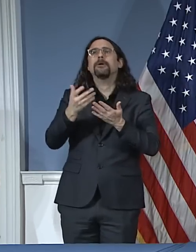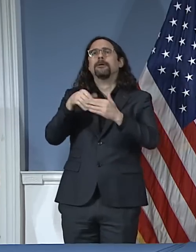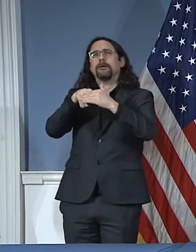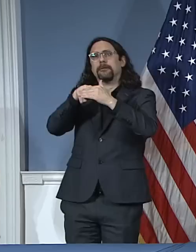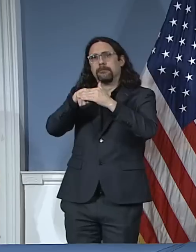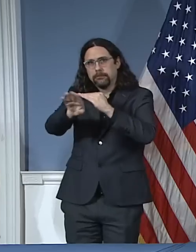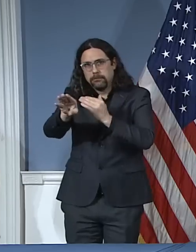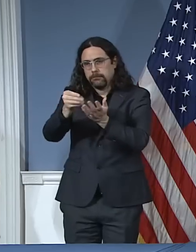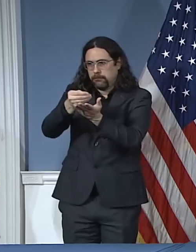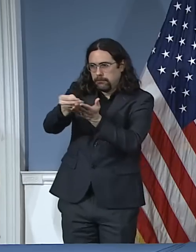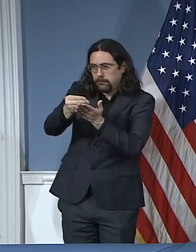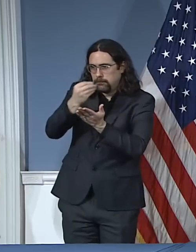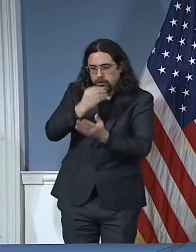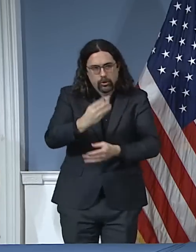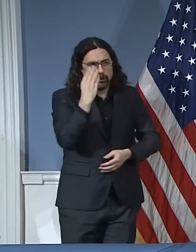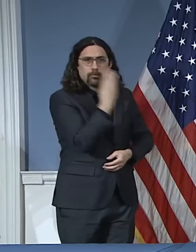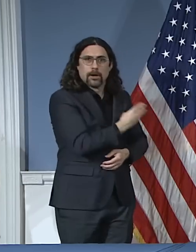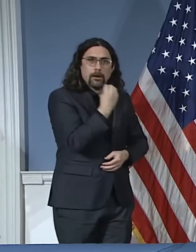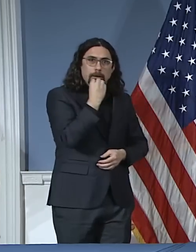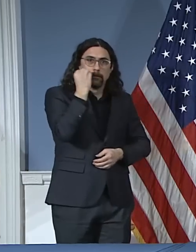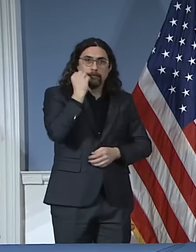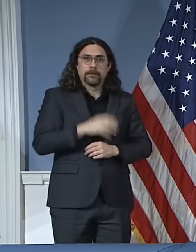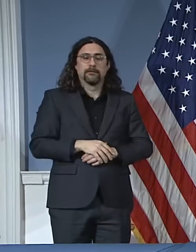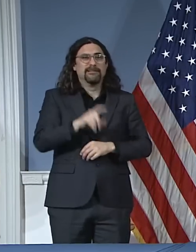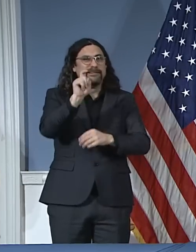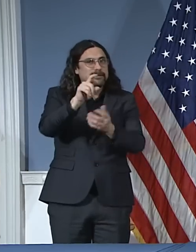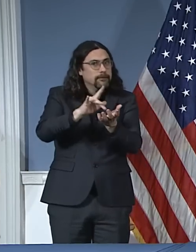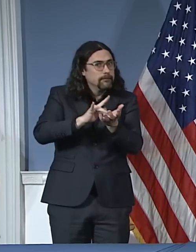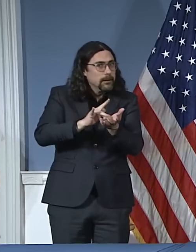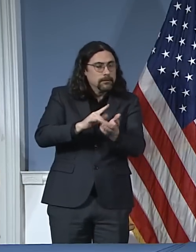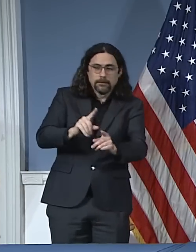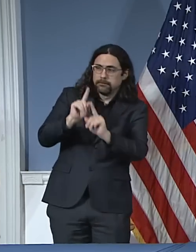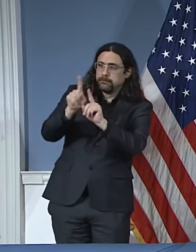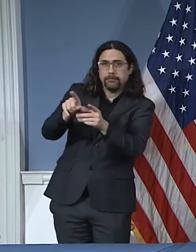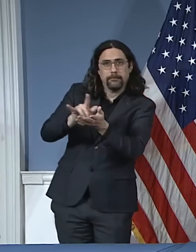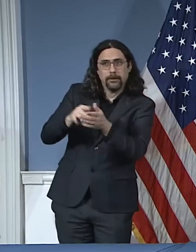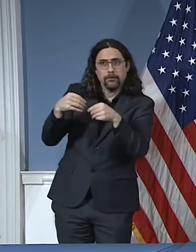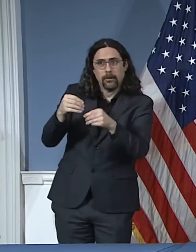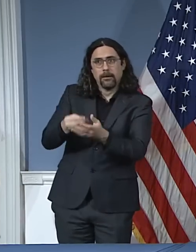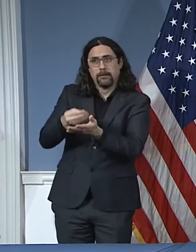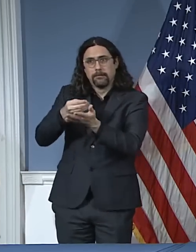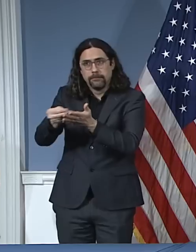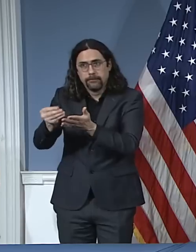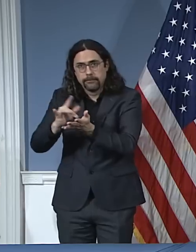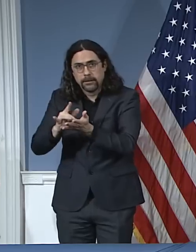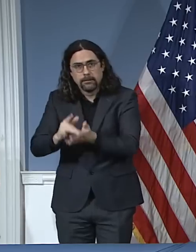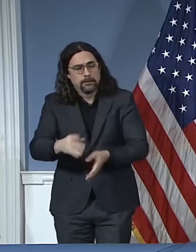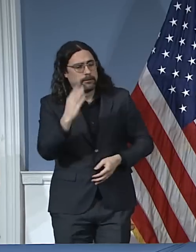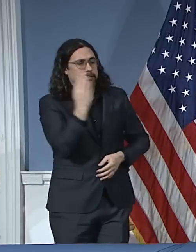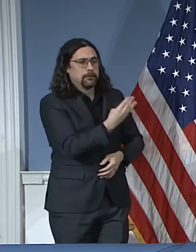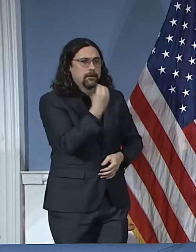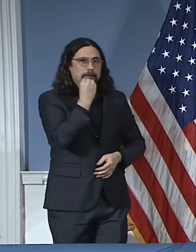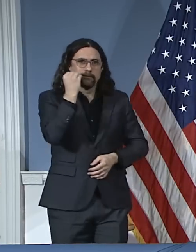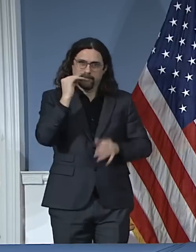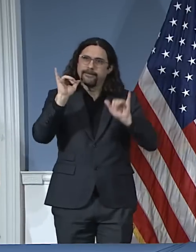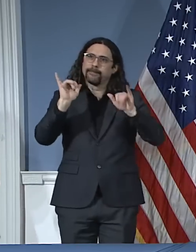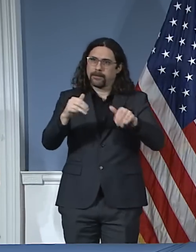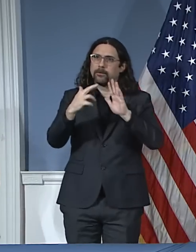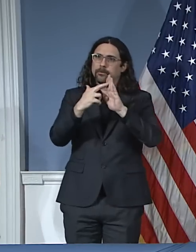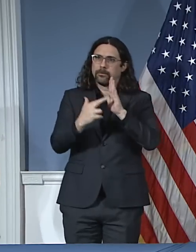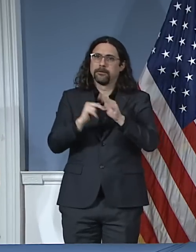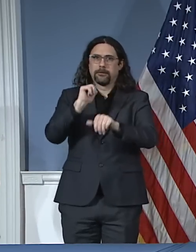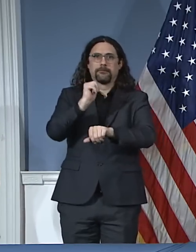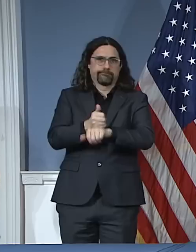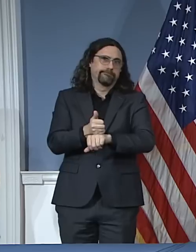this, but with understanding for the challenges that people are facing, for how new this is. And I'll talk about it, and